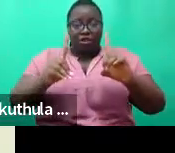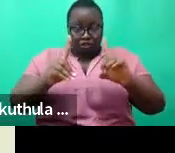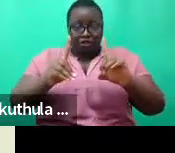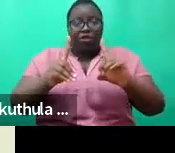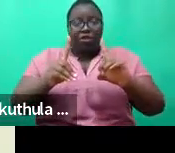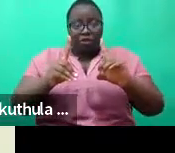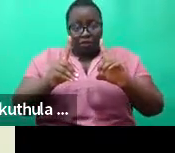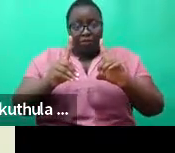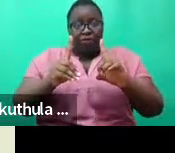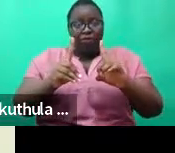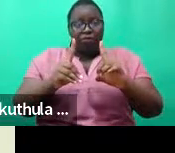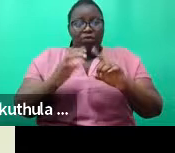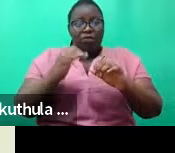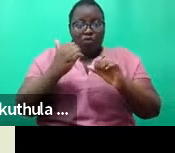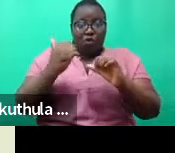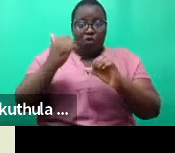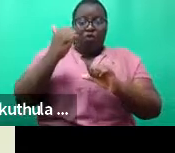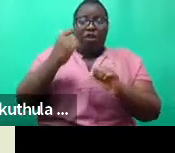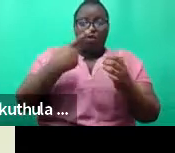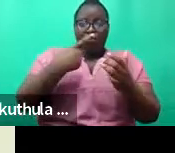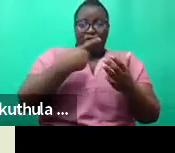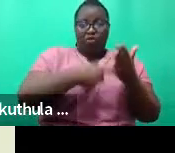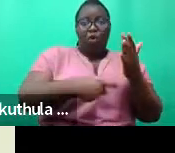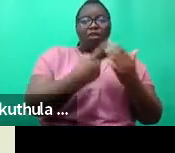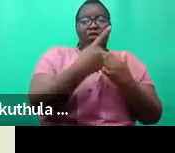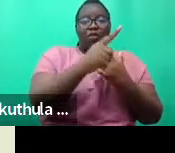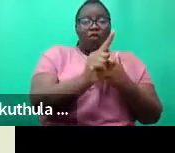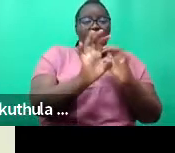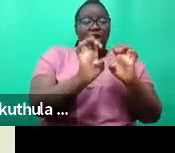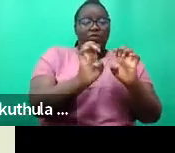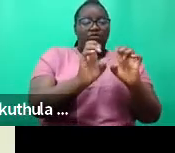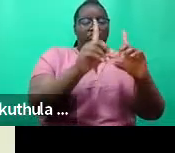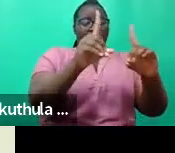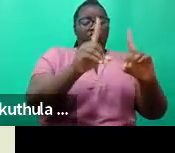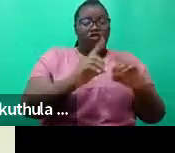ever-rising cost of education.